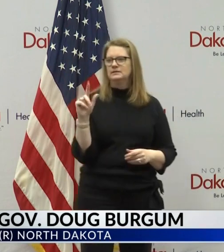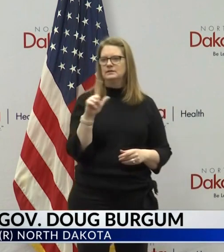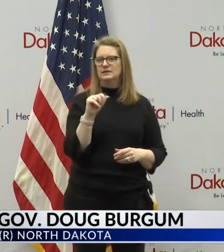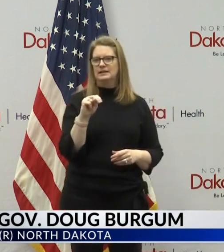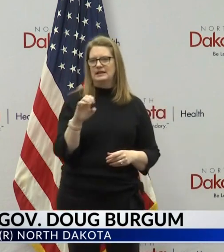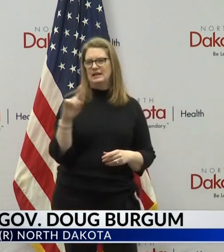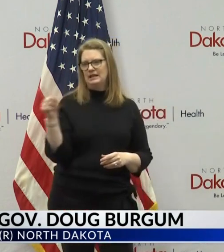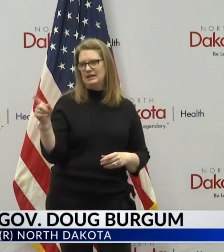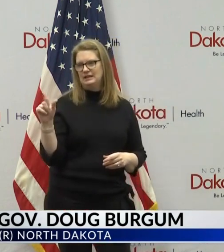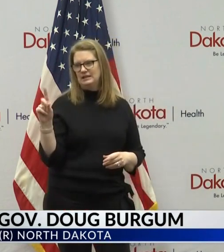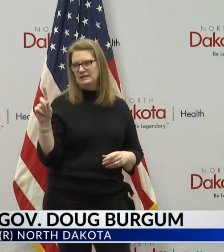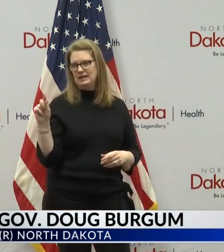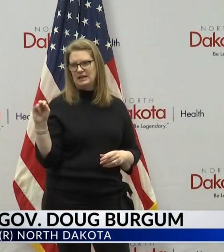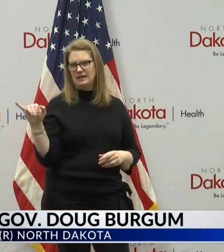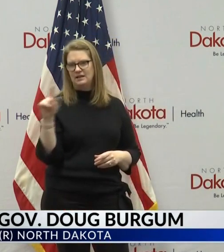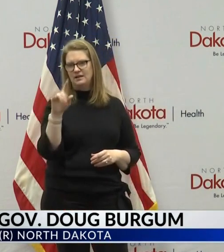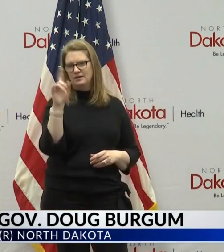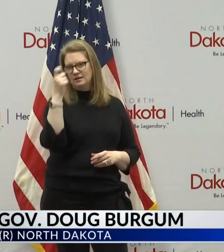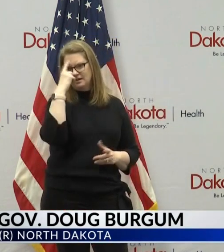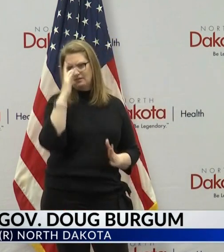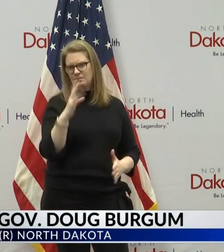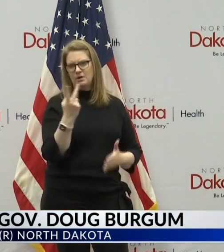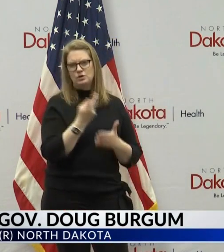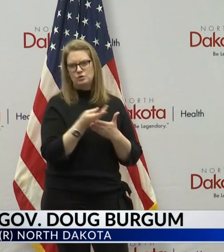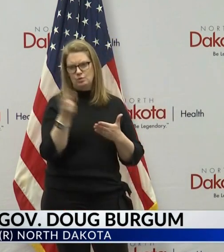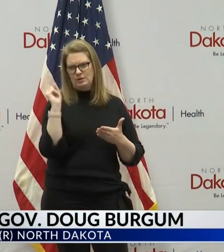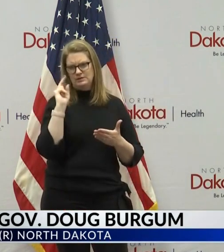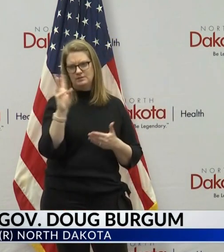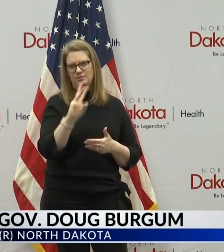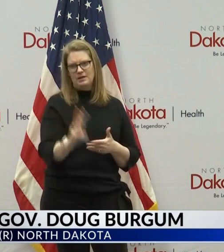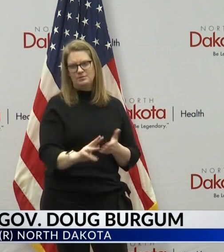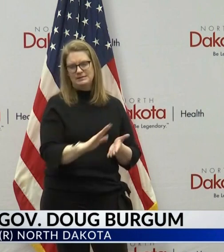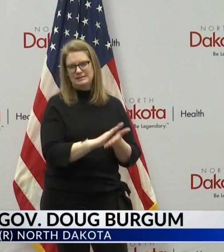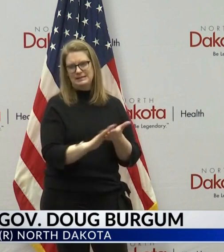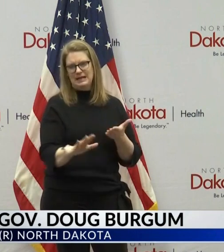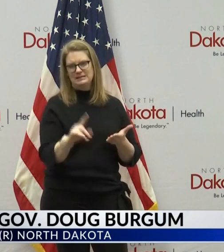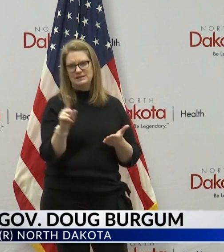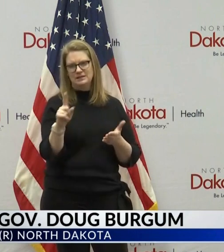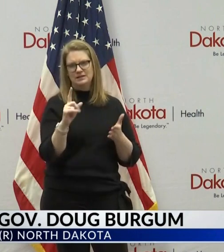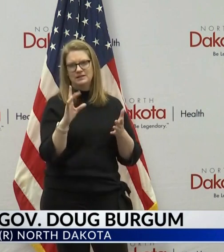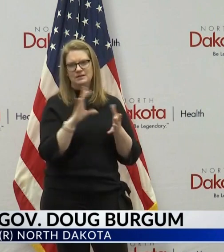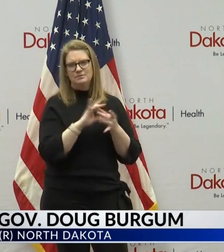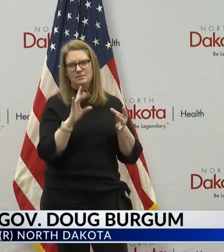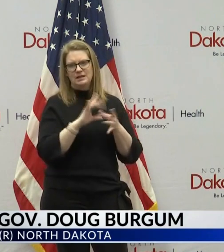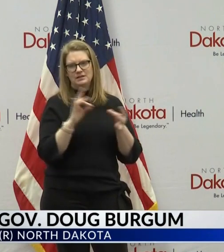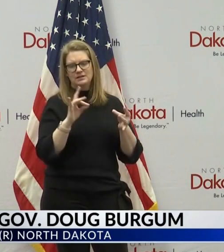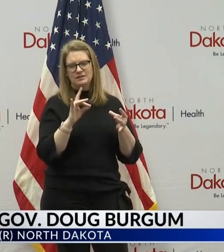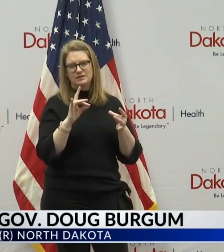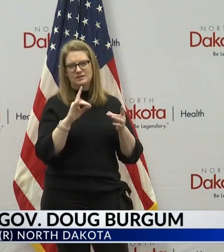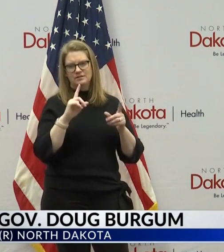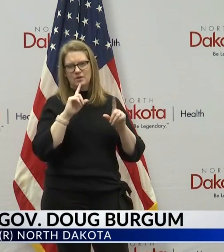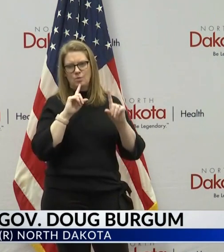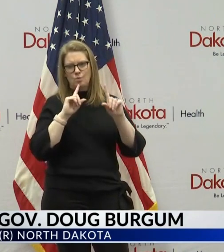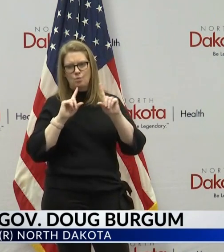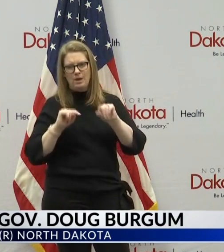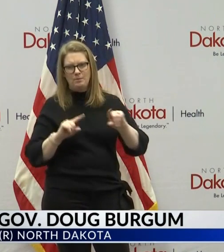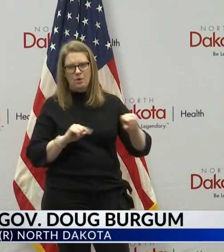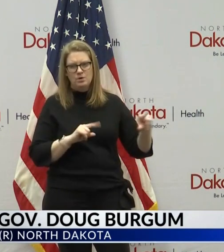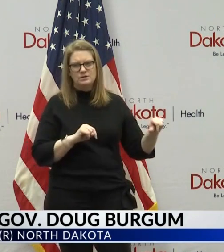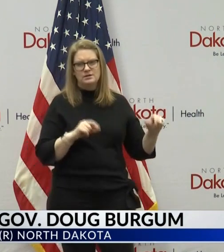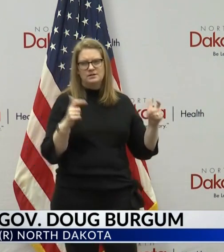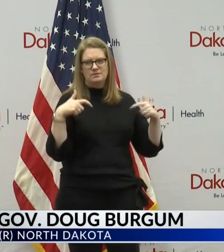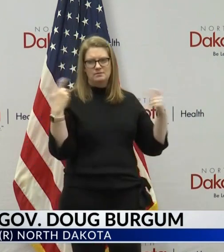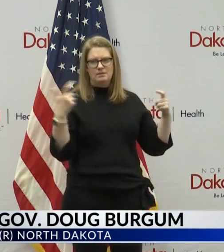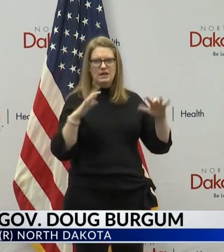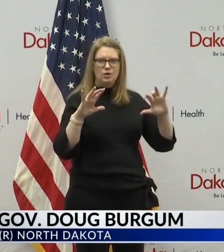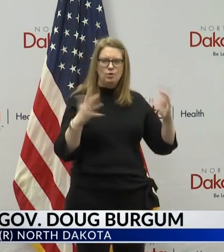Lane, and then online. Governor, about 2 weeks ago when the weather was really nice, you had mentioned that your office was getting a bunch of reports of large